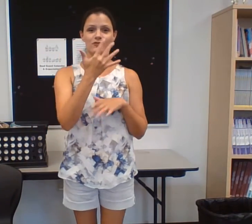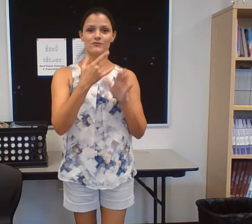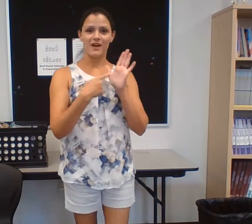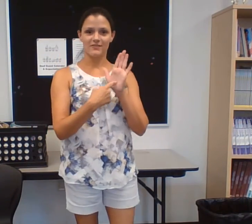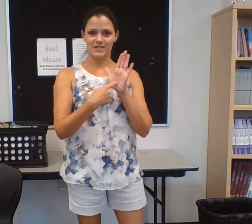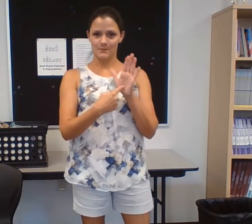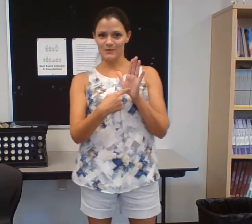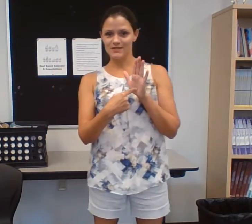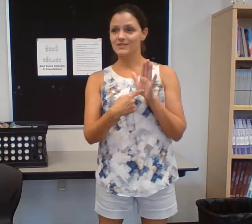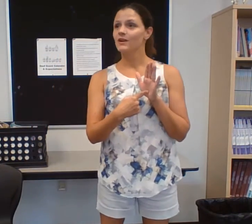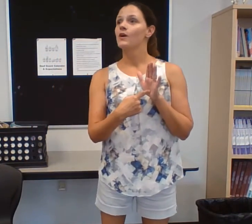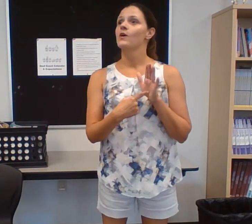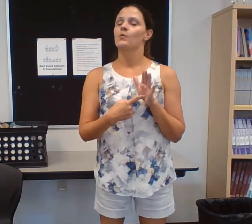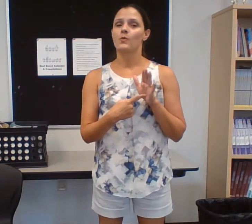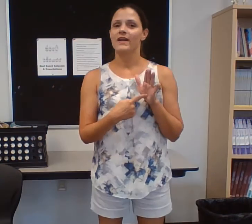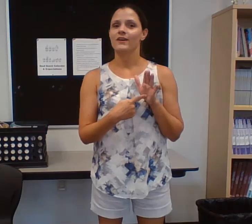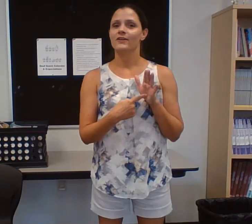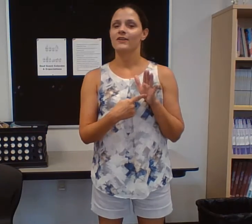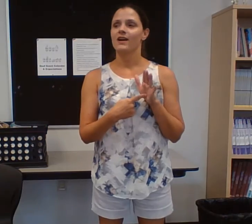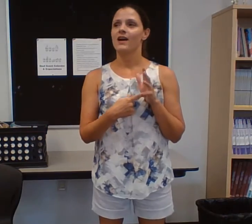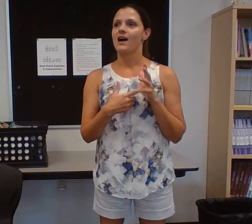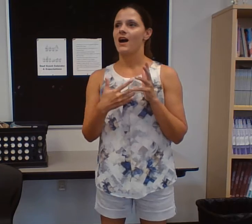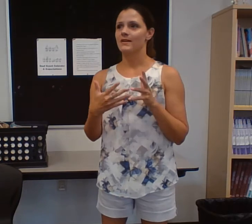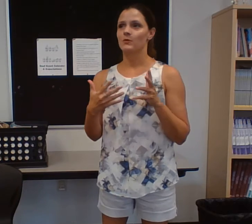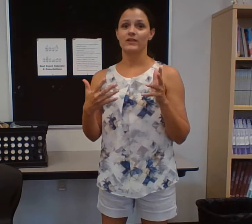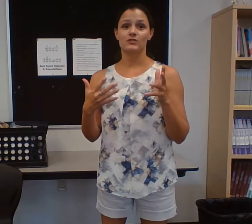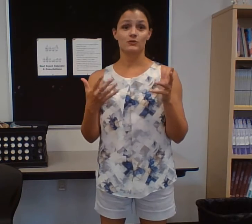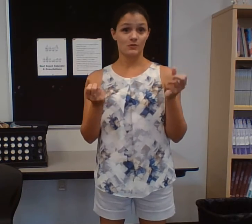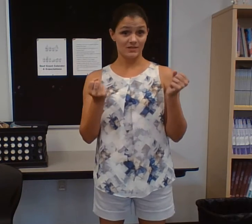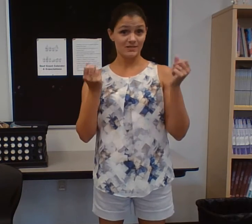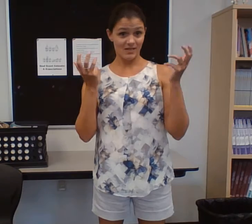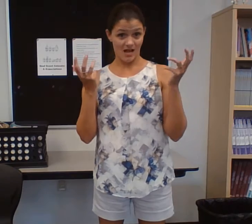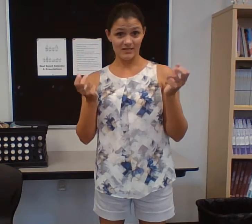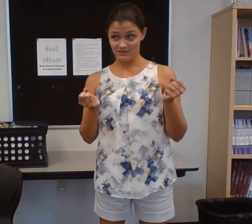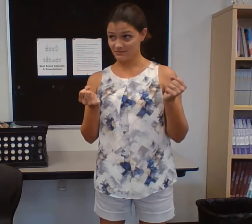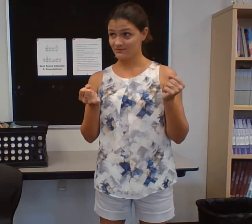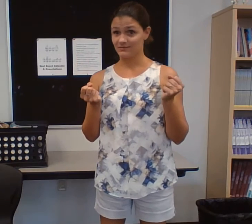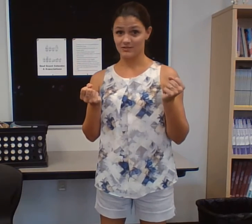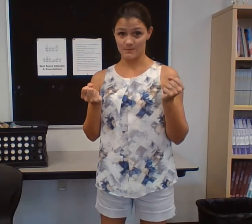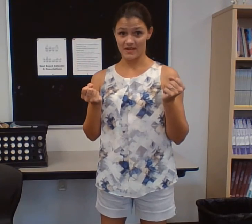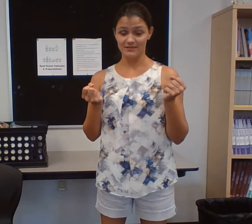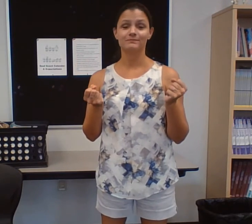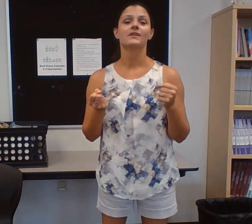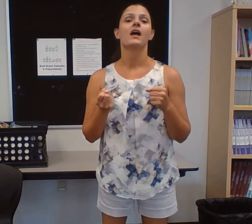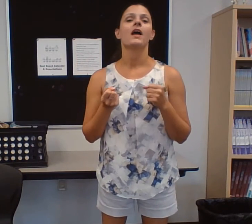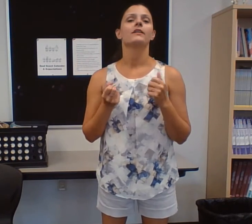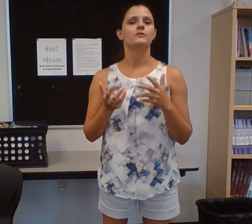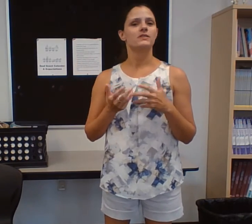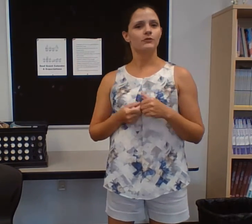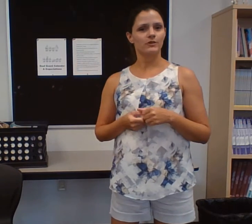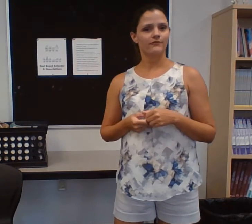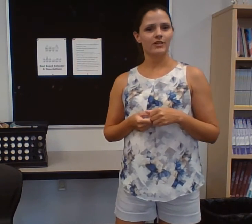We're going to do 5 examples where I am going to sign something. You see if you can figure